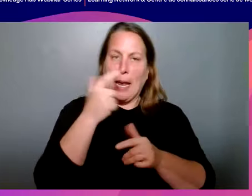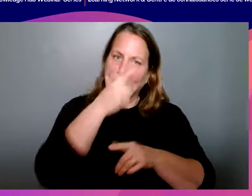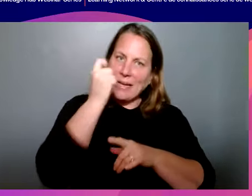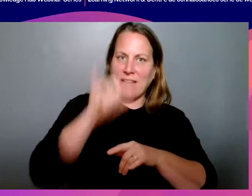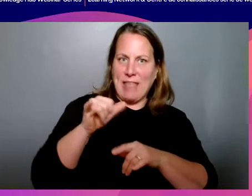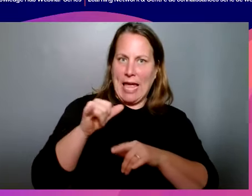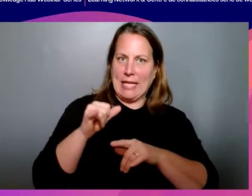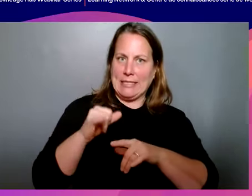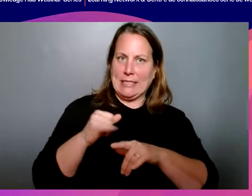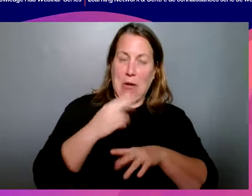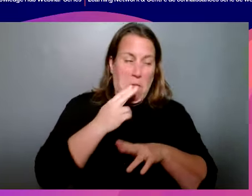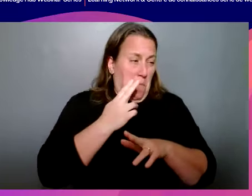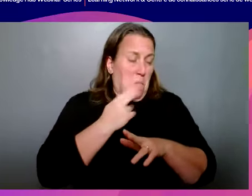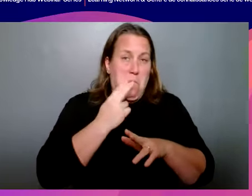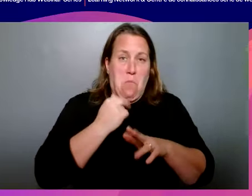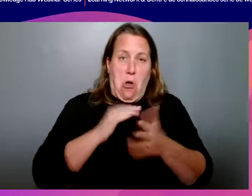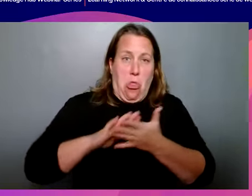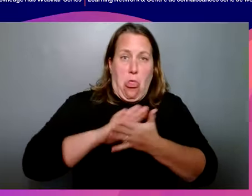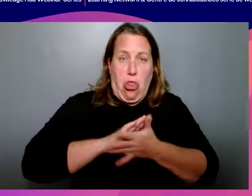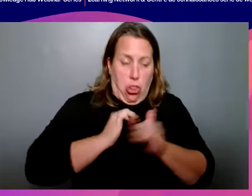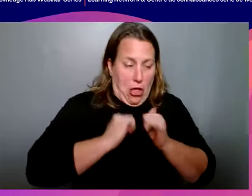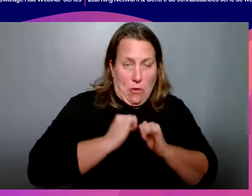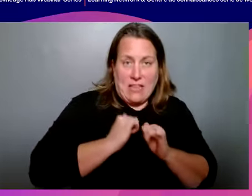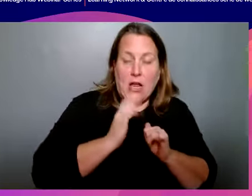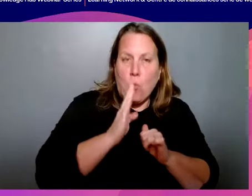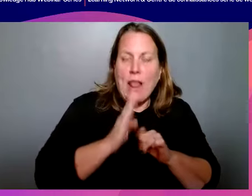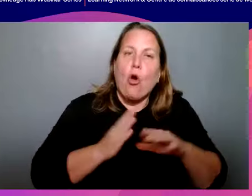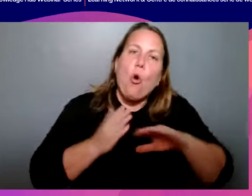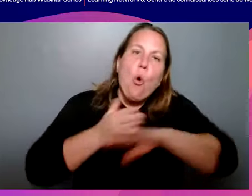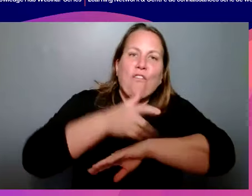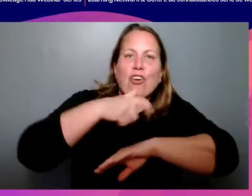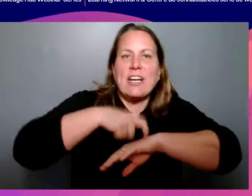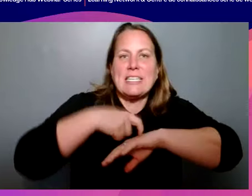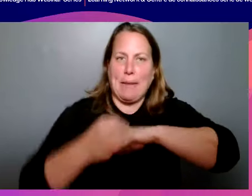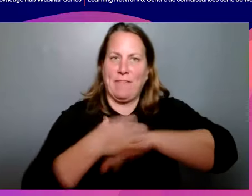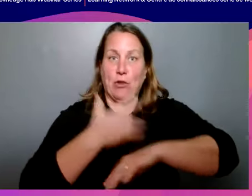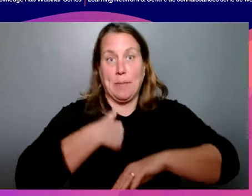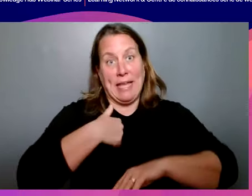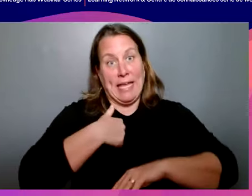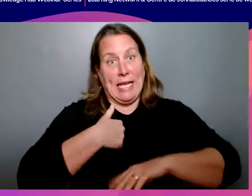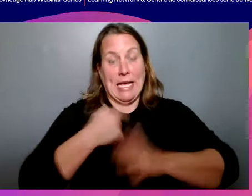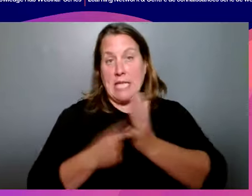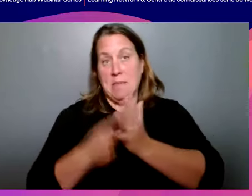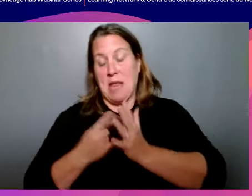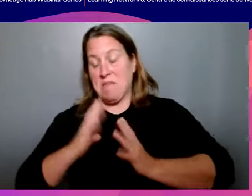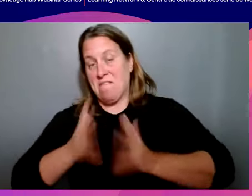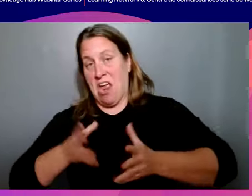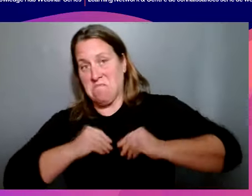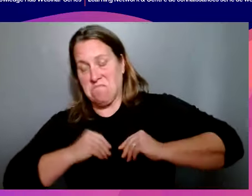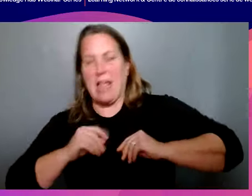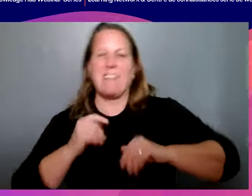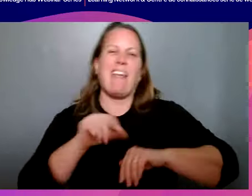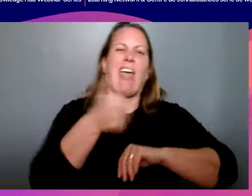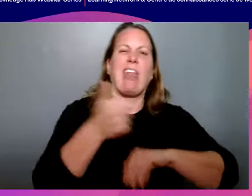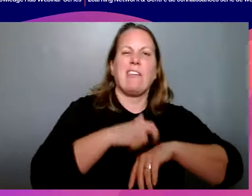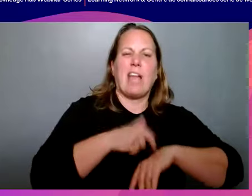one small microaggression may not affect me one day, but on another, it could send me spiraling. The point is that